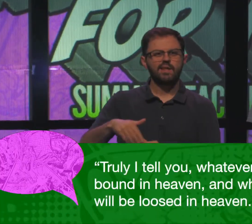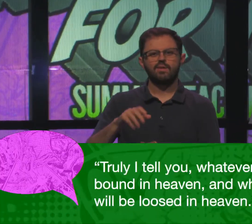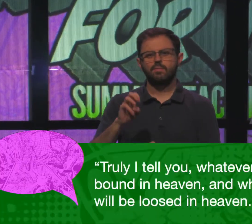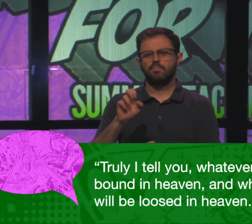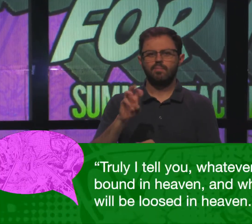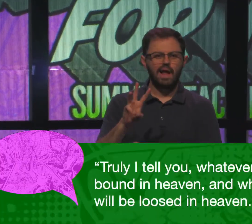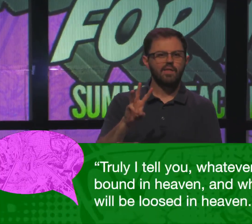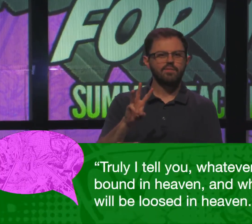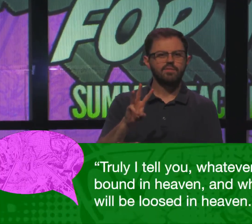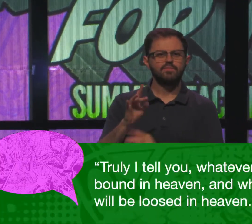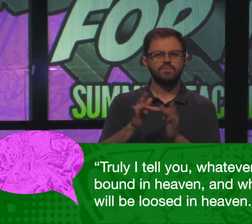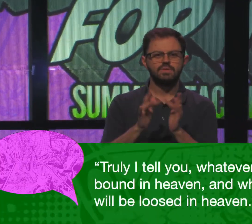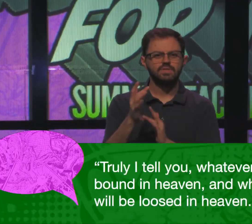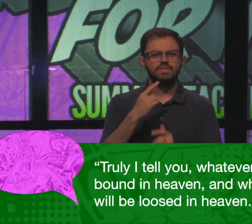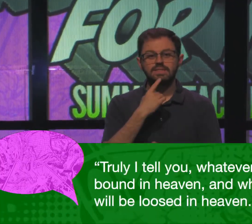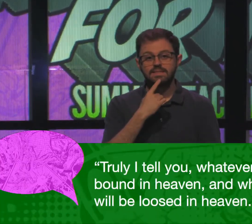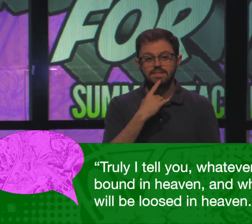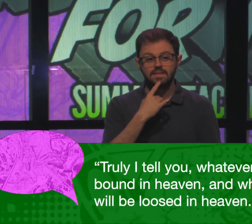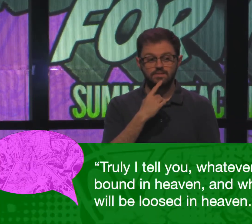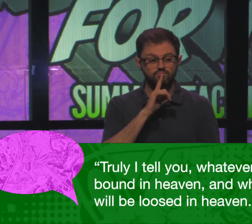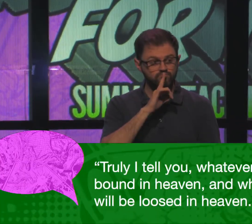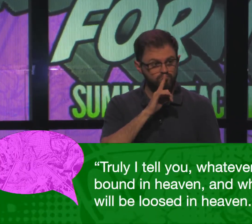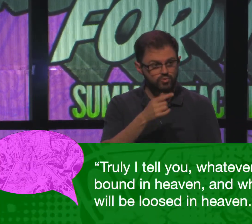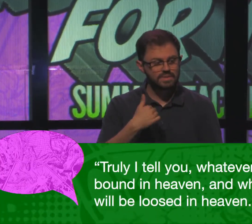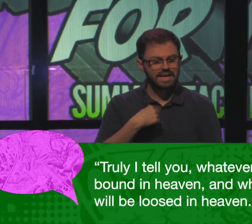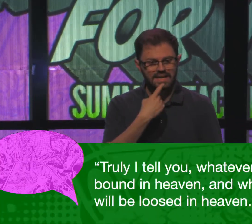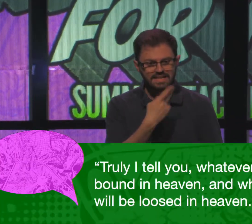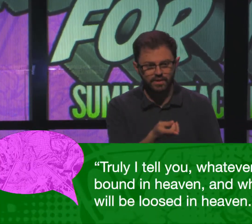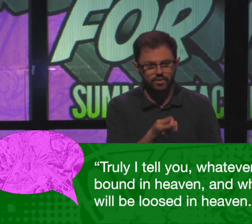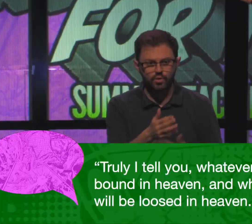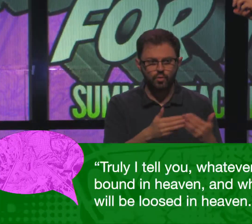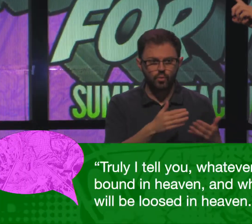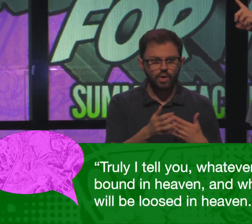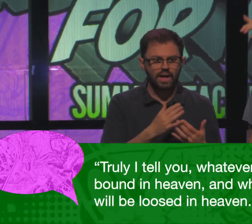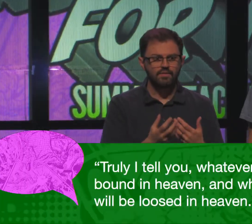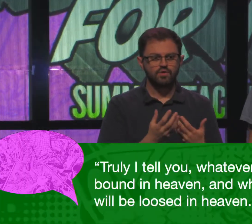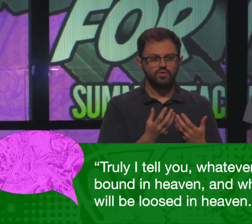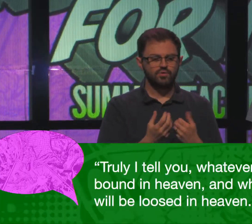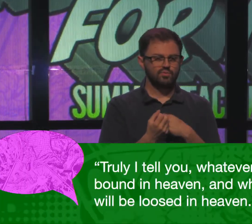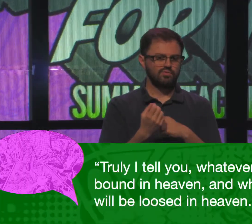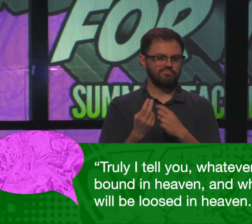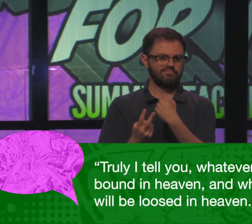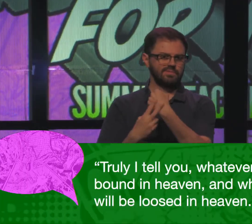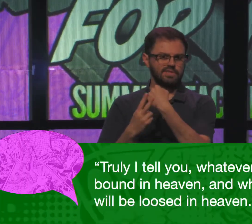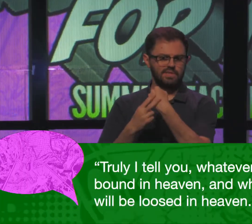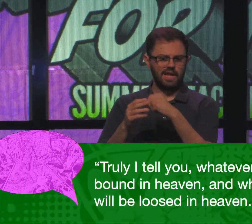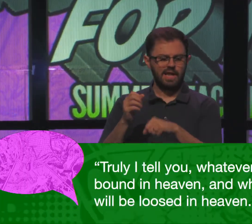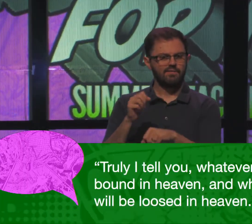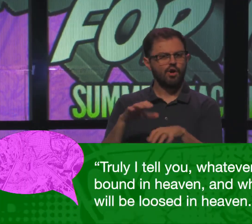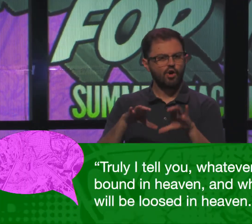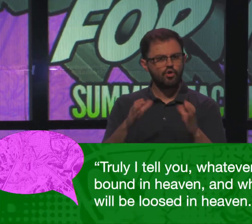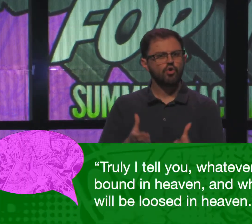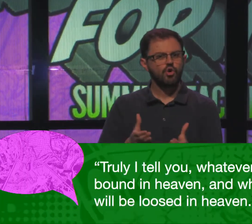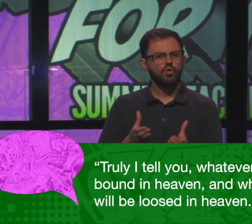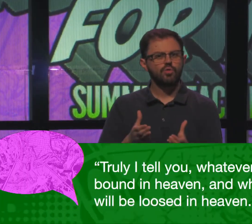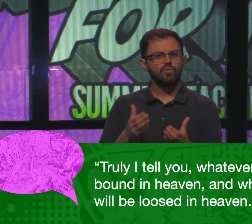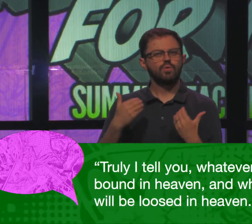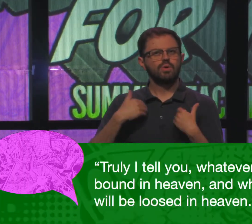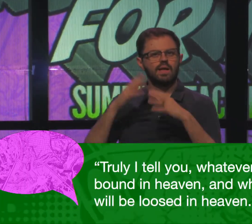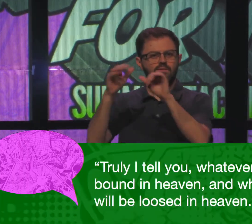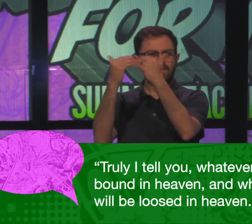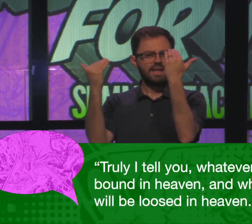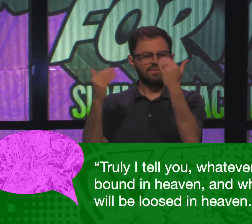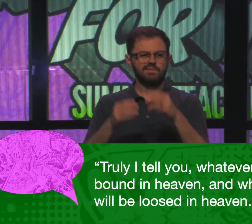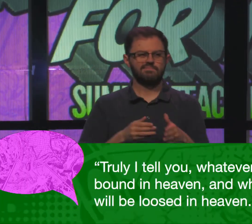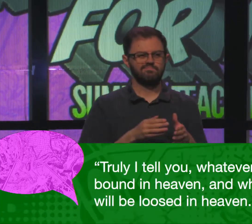this, truly I tell you, whatever you bind on earth will be bound in heaven, and whatever you loose on earth will be loosed in